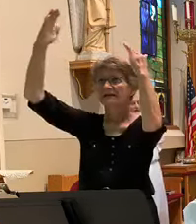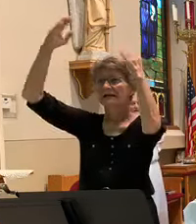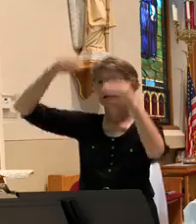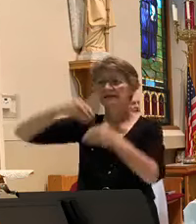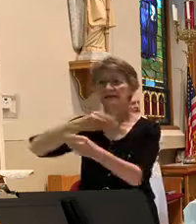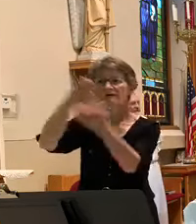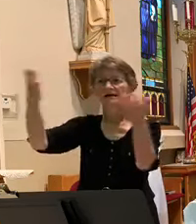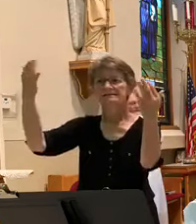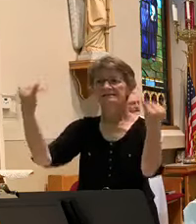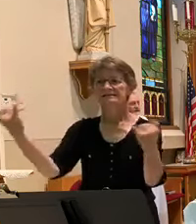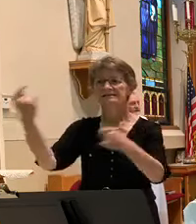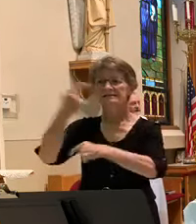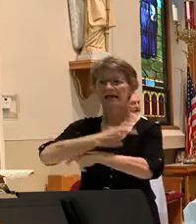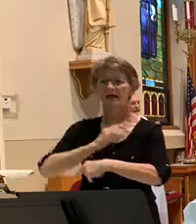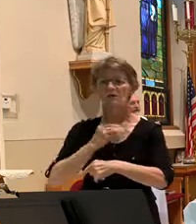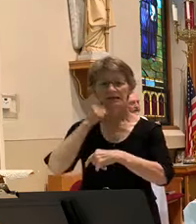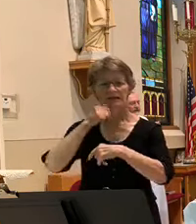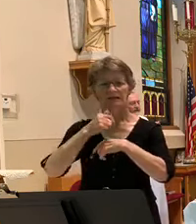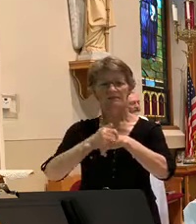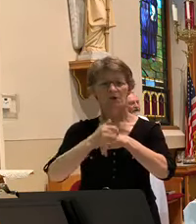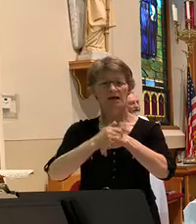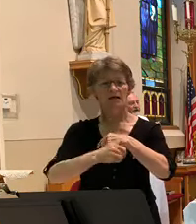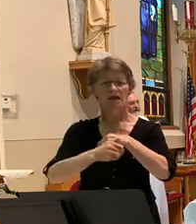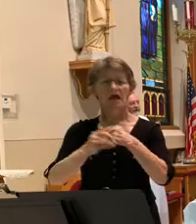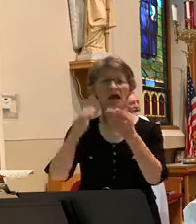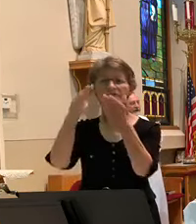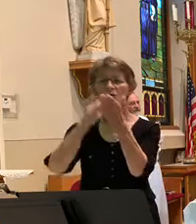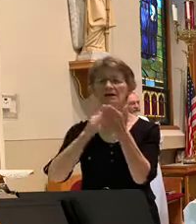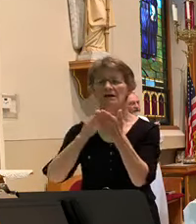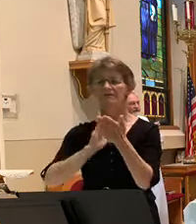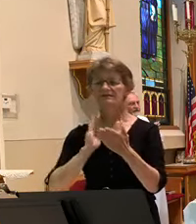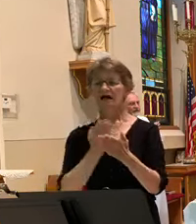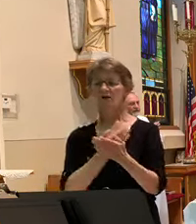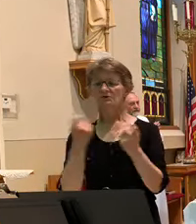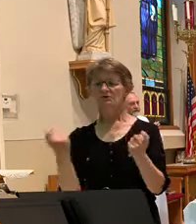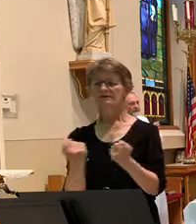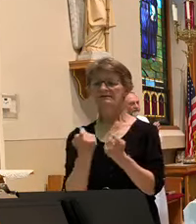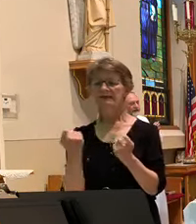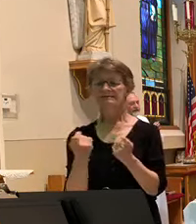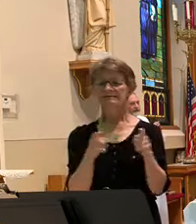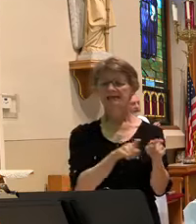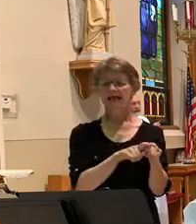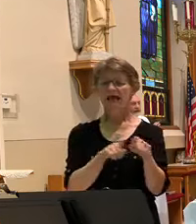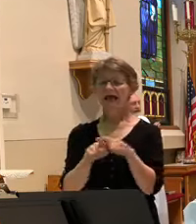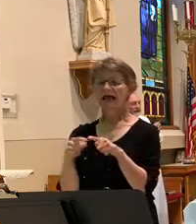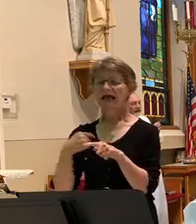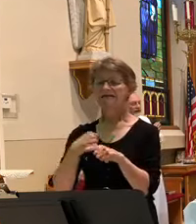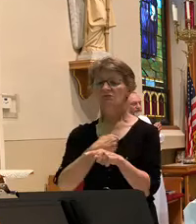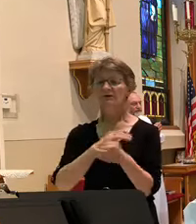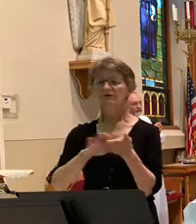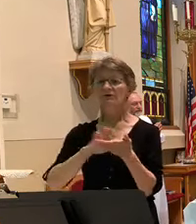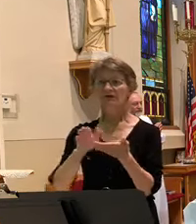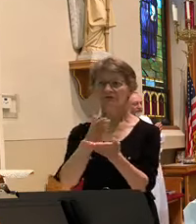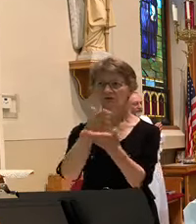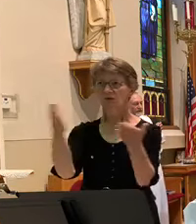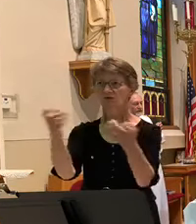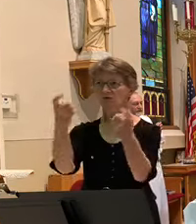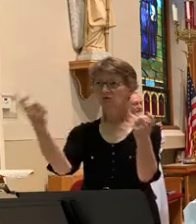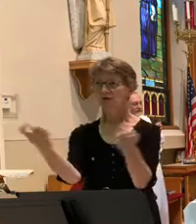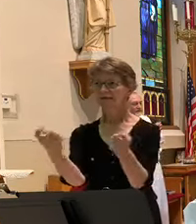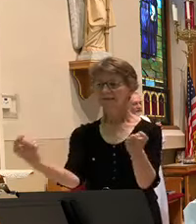heaven. Give us this day our daily bread, and forgive us our trespasses, as we